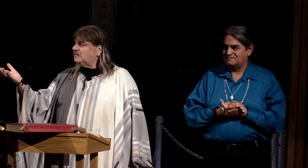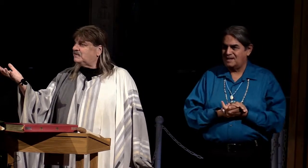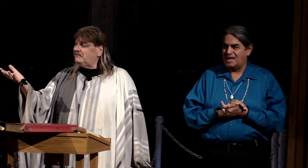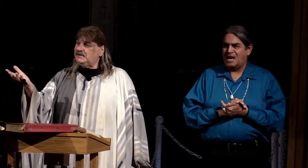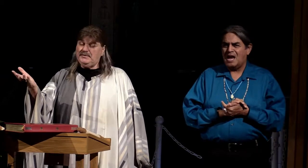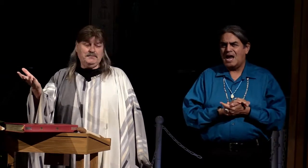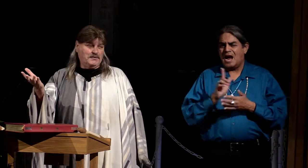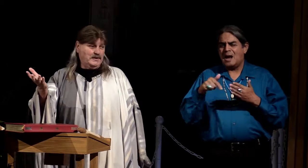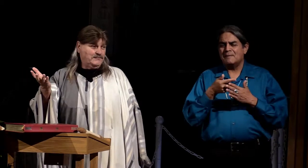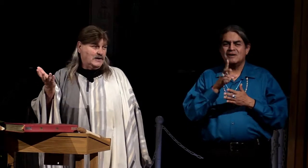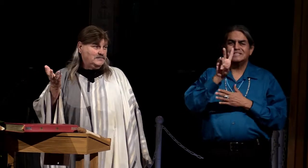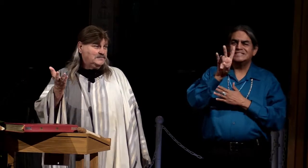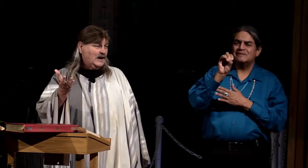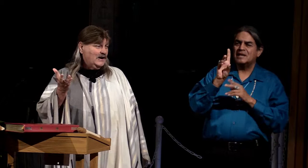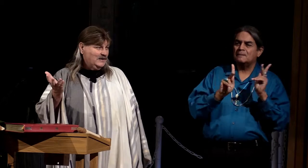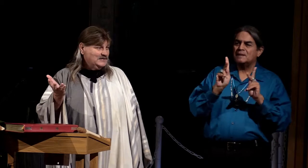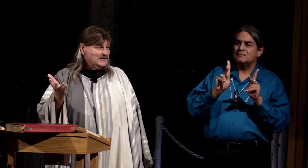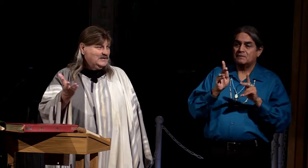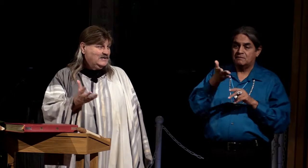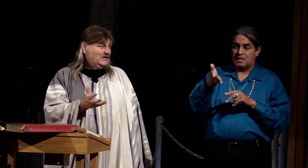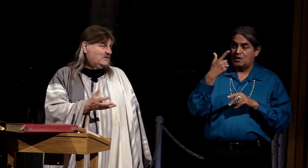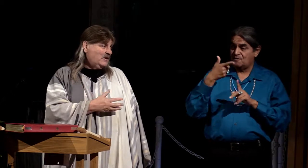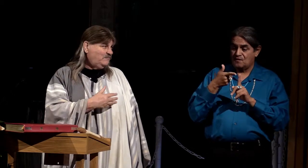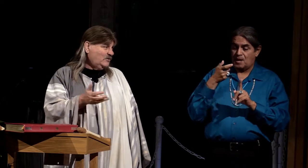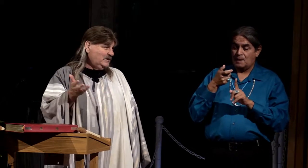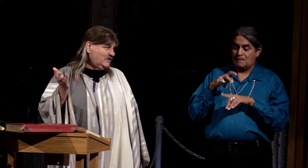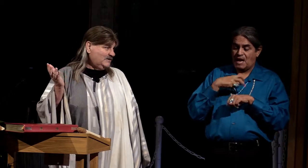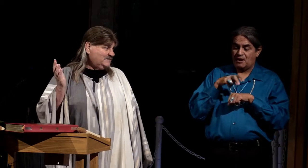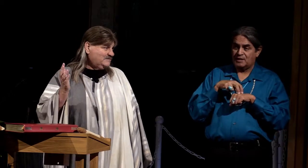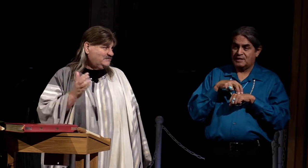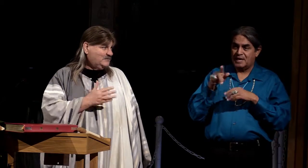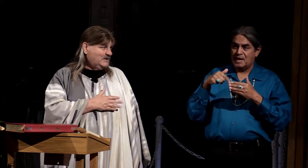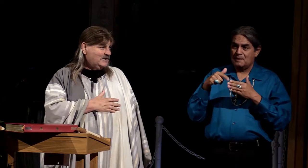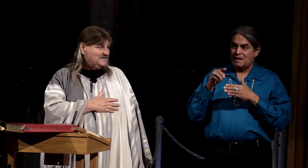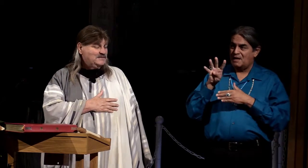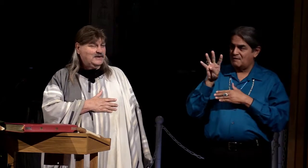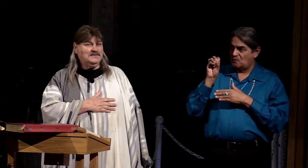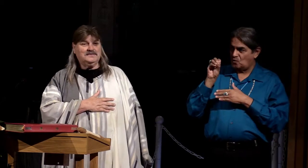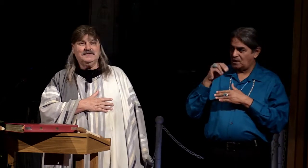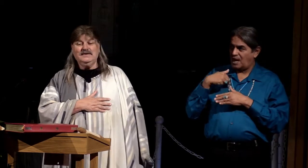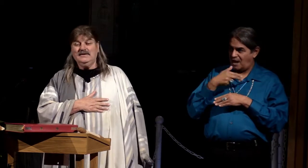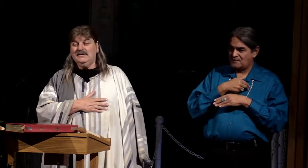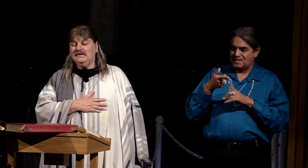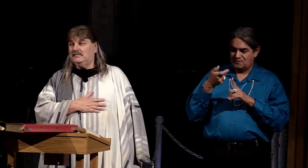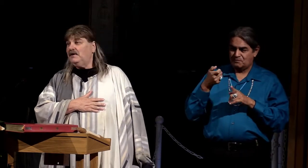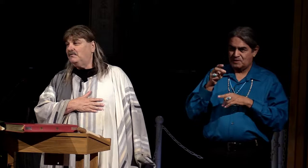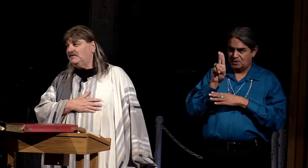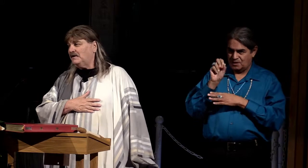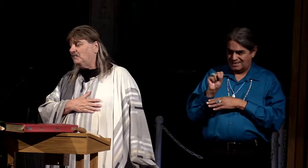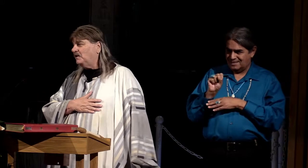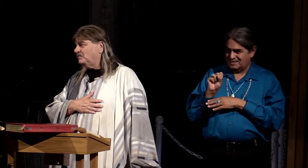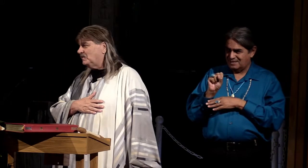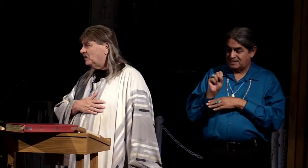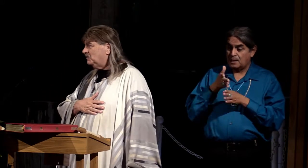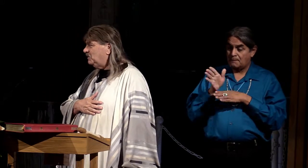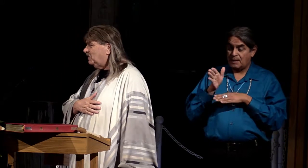There were about 70 people there from Ireland, and there were about 40 of us from the United States. The main reason